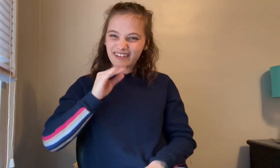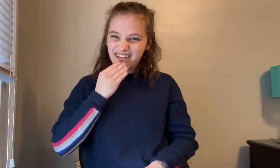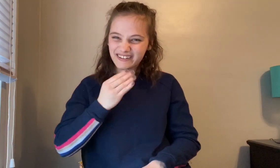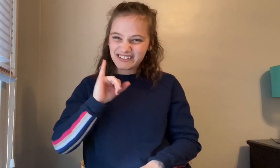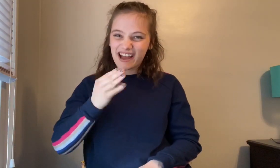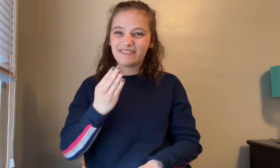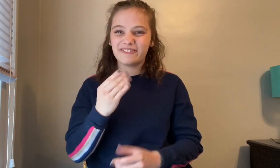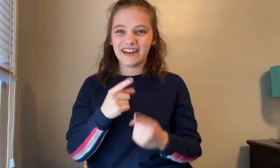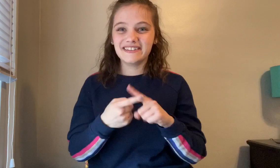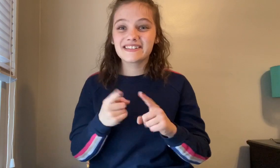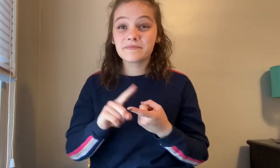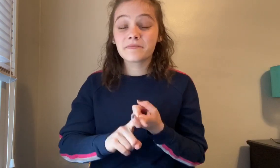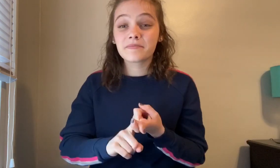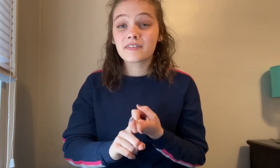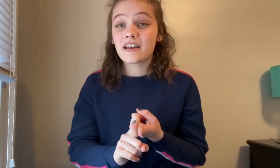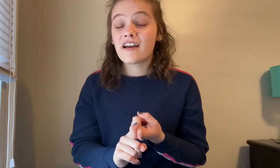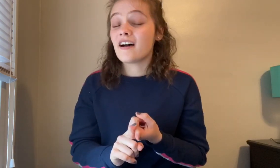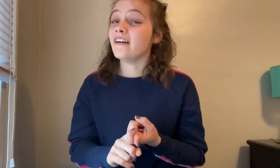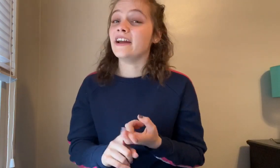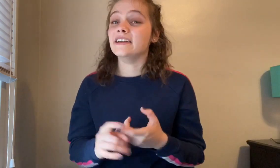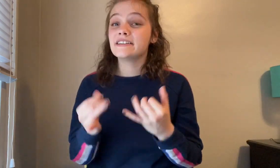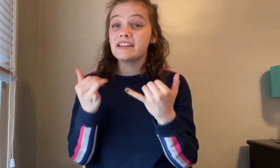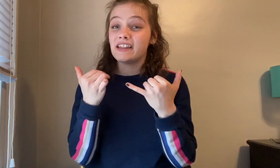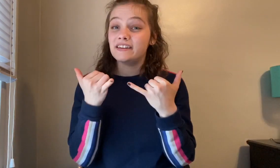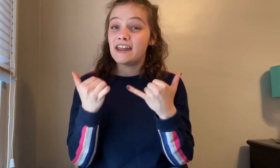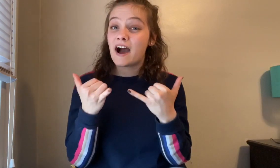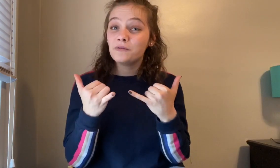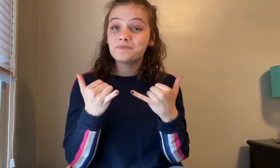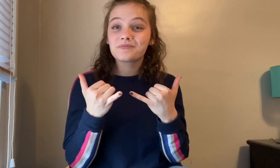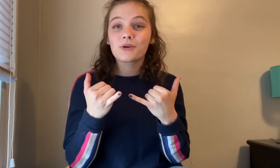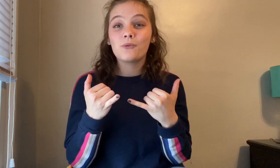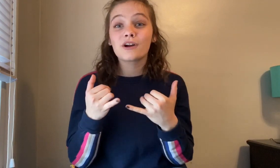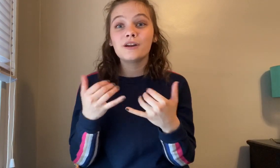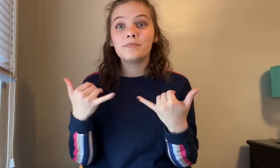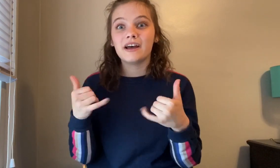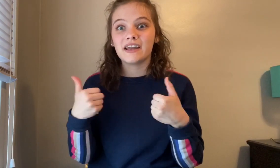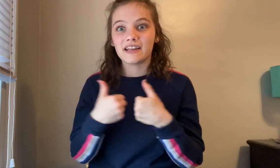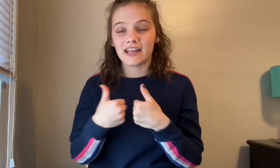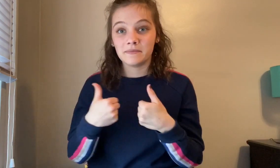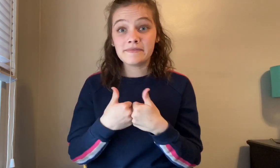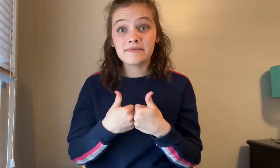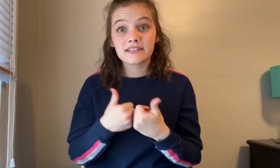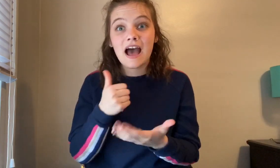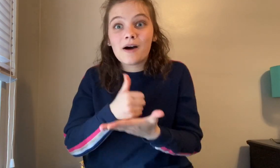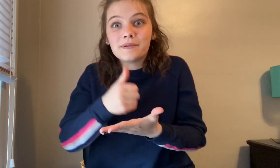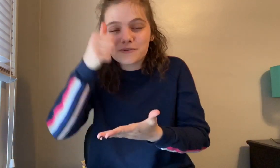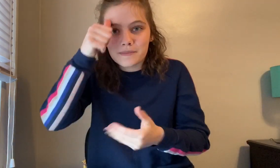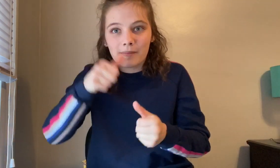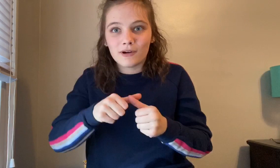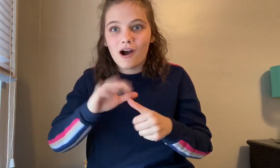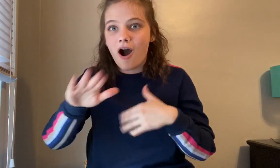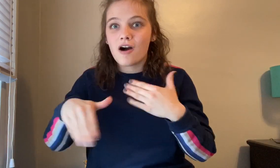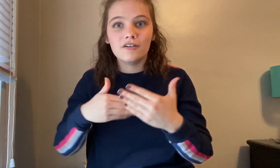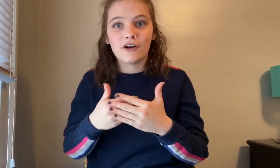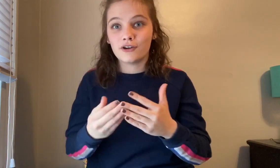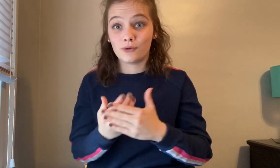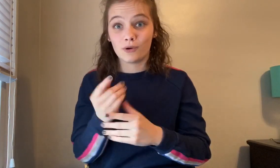Good job, friends. All right, now we're gonna play a game to help us remember all of our new